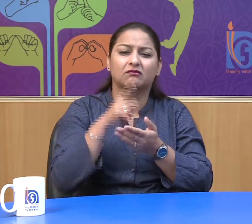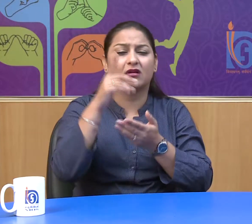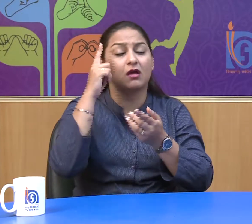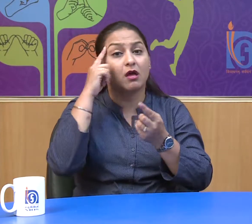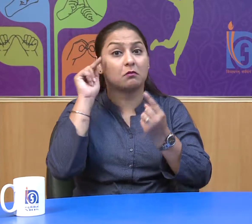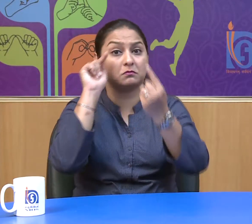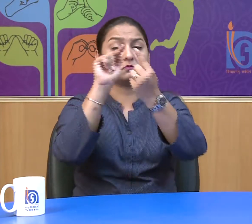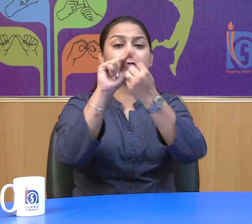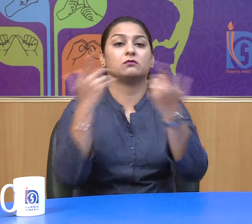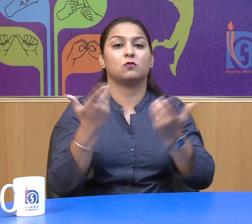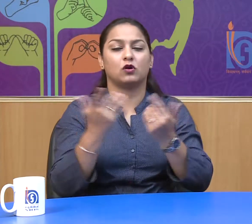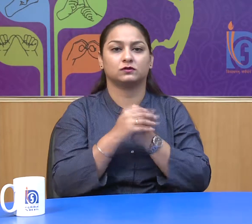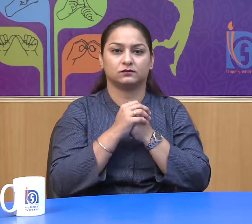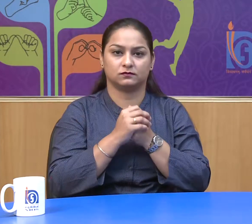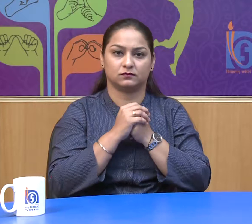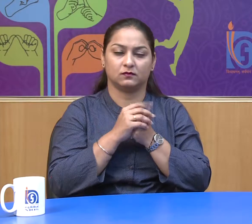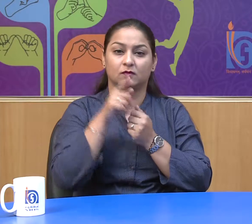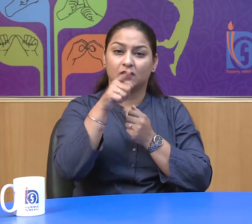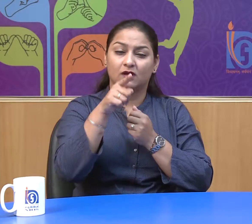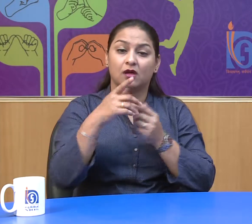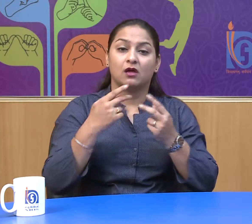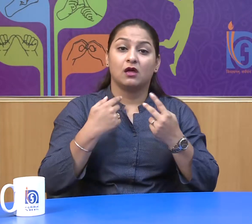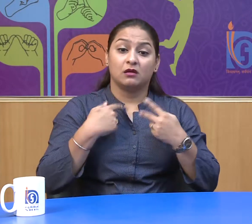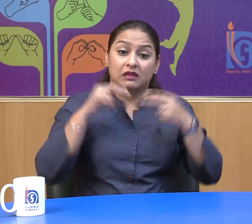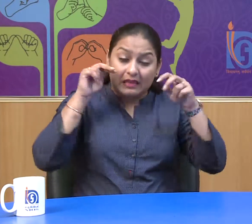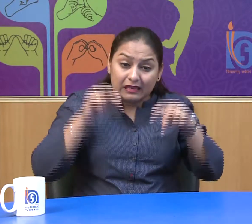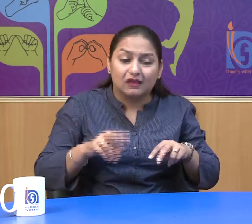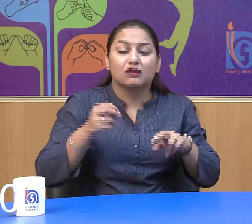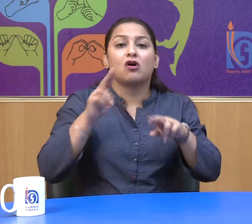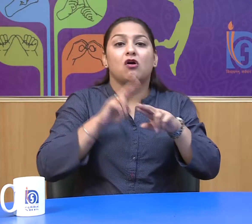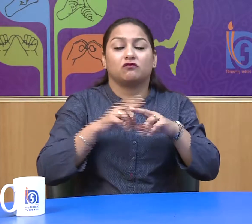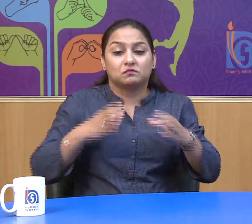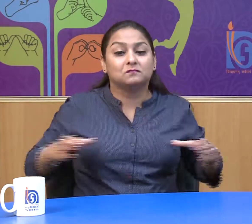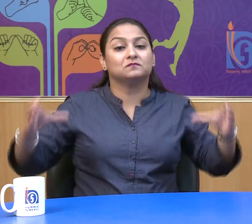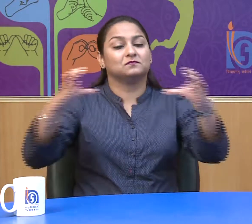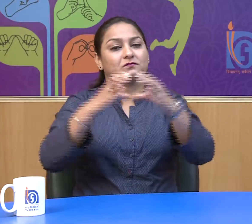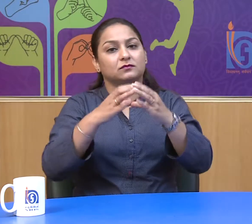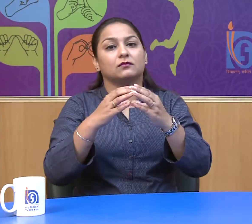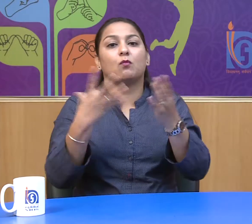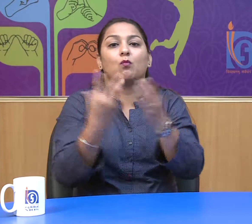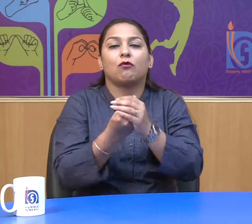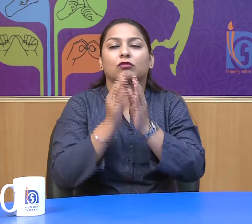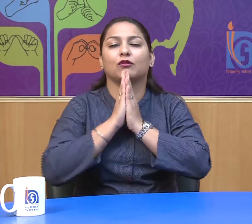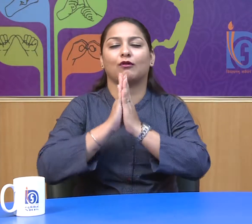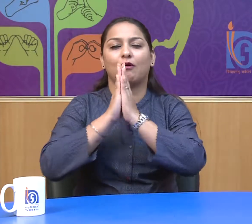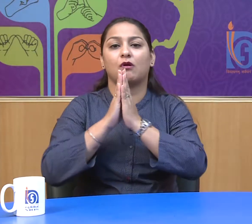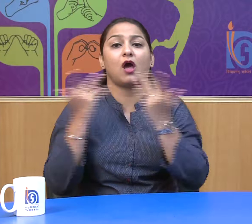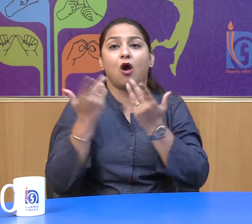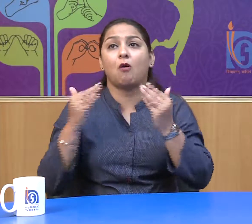beliefs was in the need to unite with God. They laid